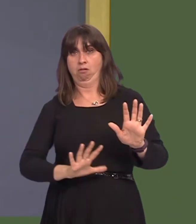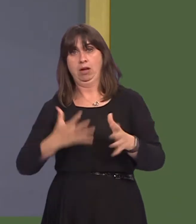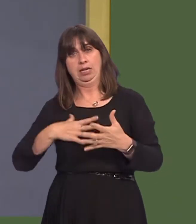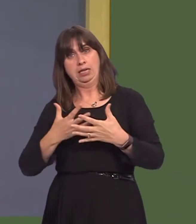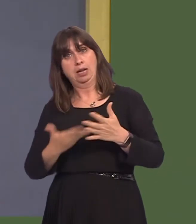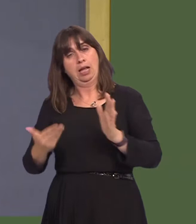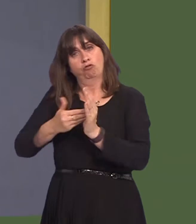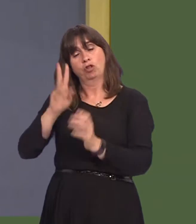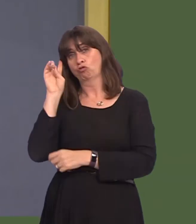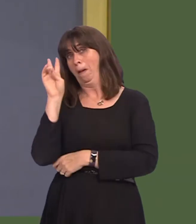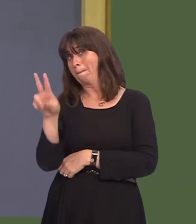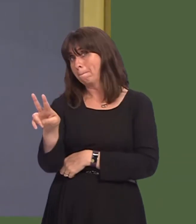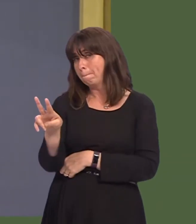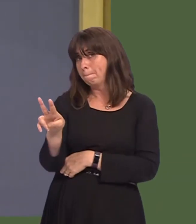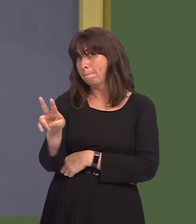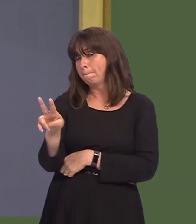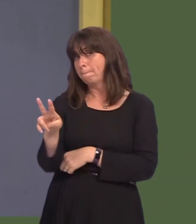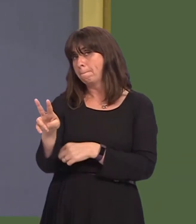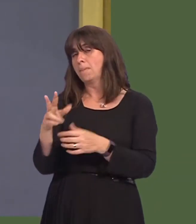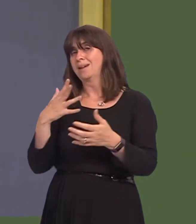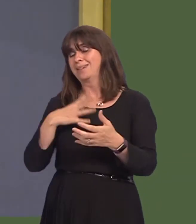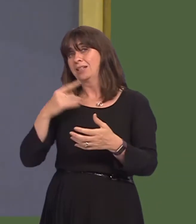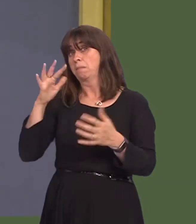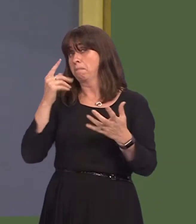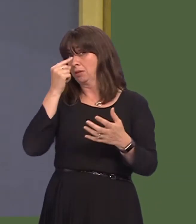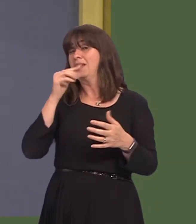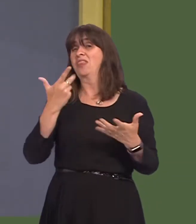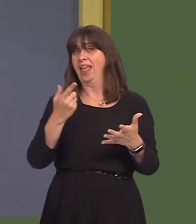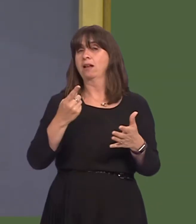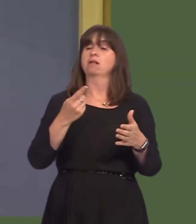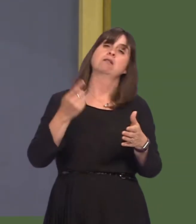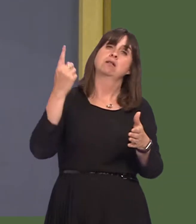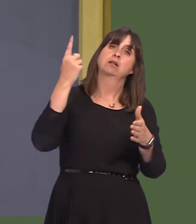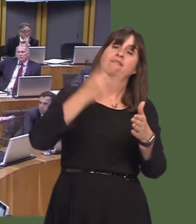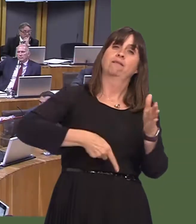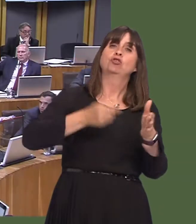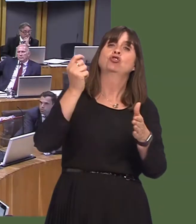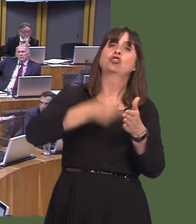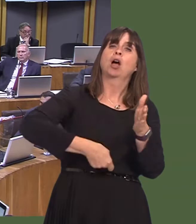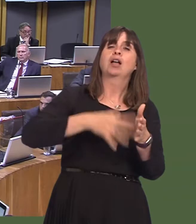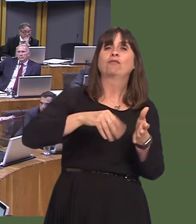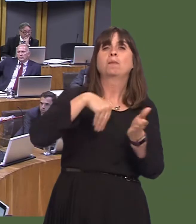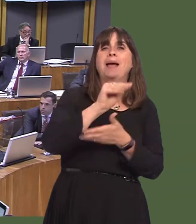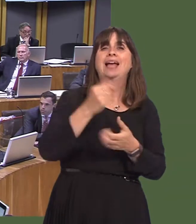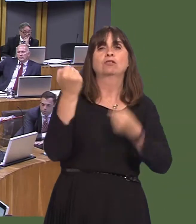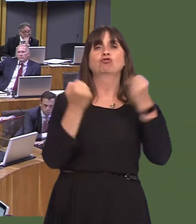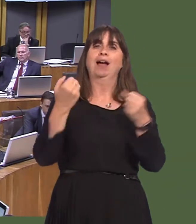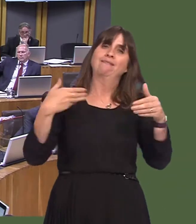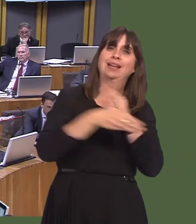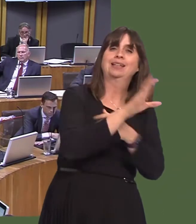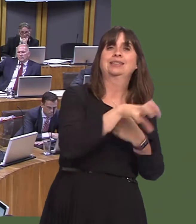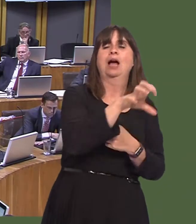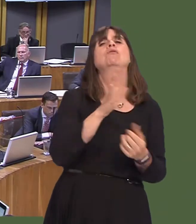Cardiff Council on the possibility and the need for a congestion charge or a levy? Well, the matter of a congestion charge will be a matter